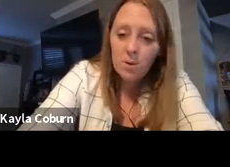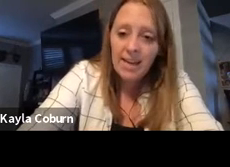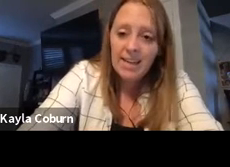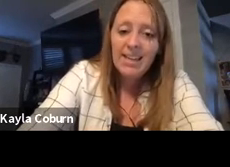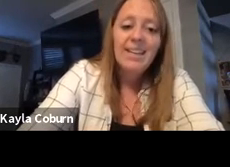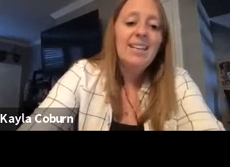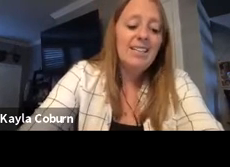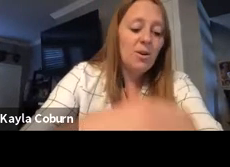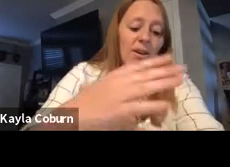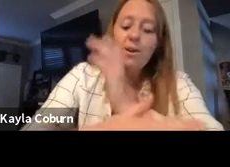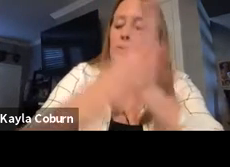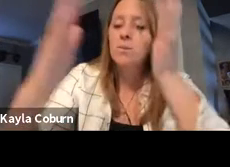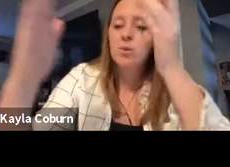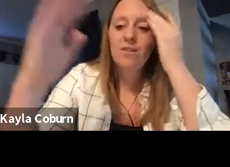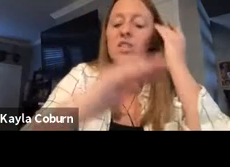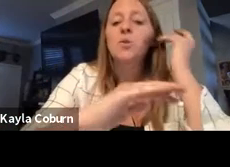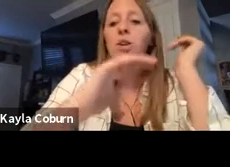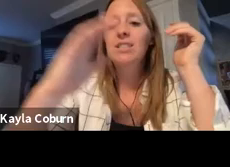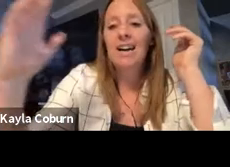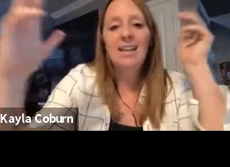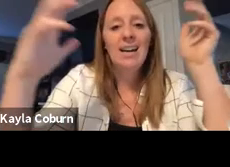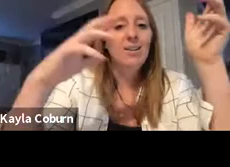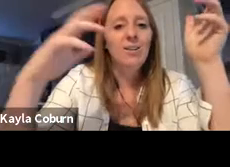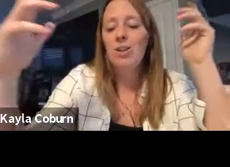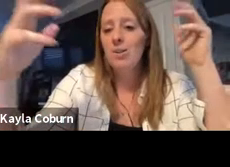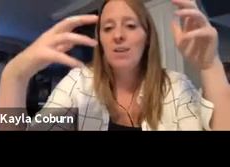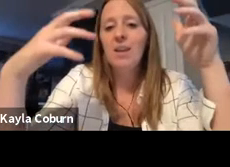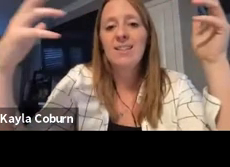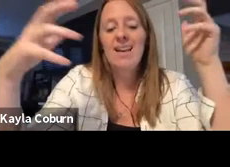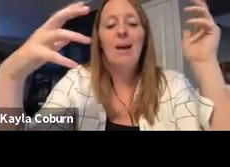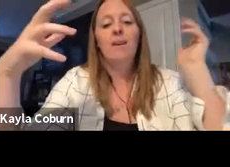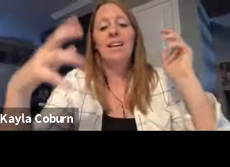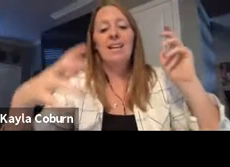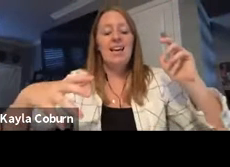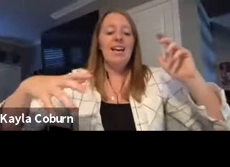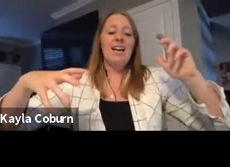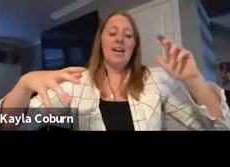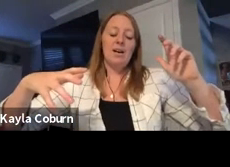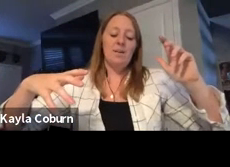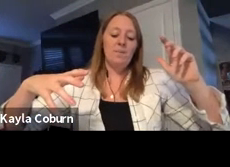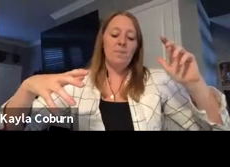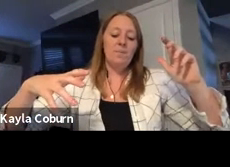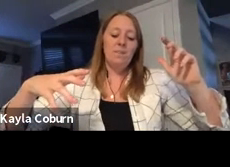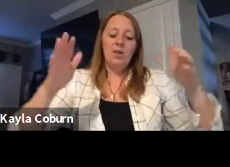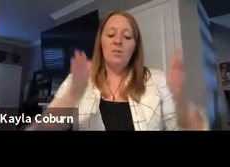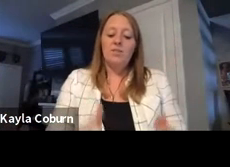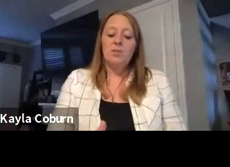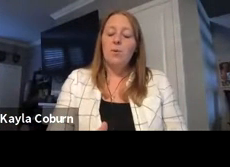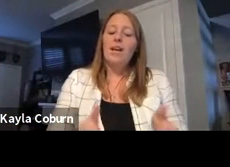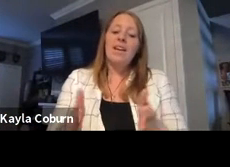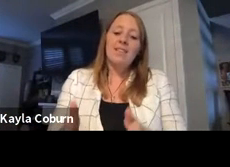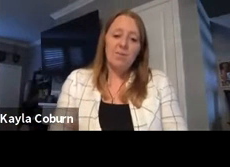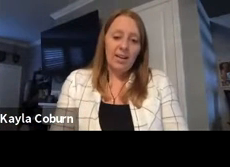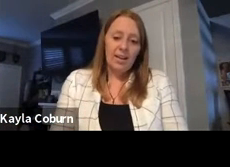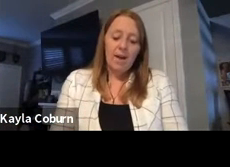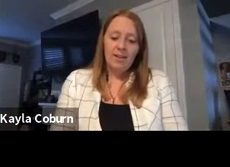1 minute break." Give them some sort of visual or tactile clue that this is happening. Um, we're going to do a